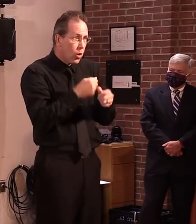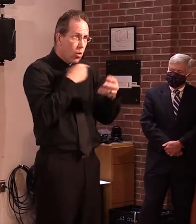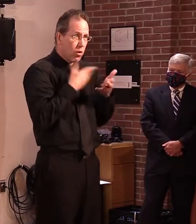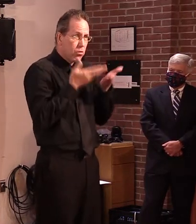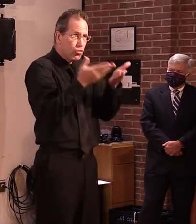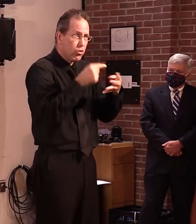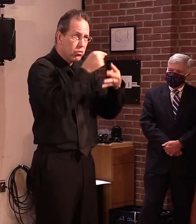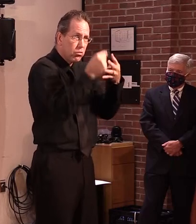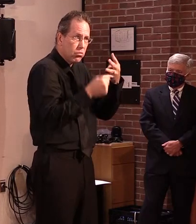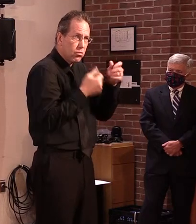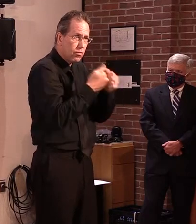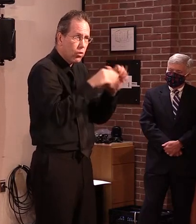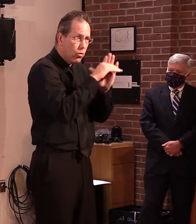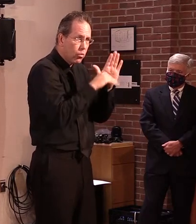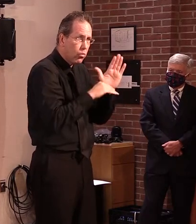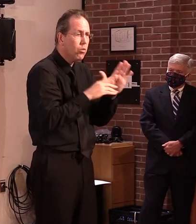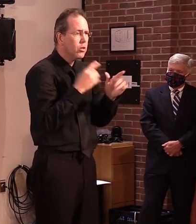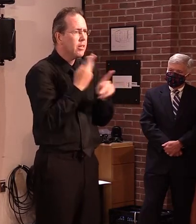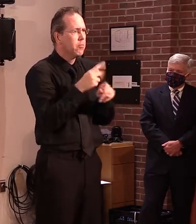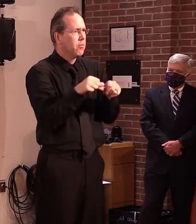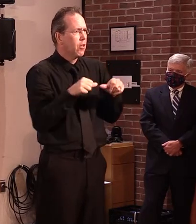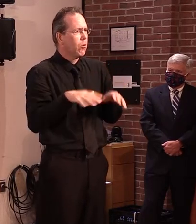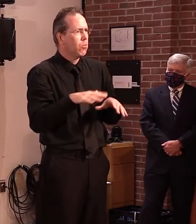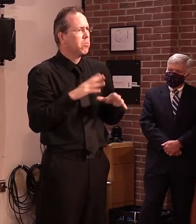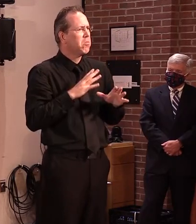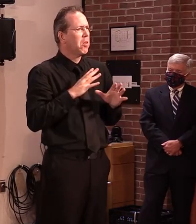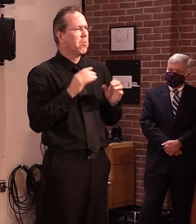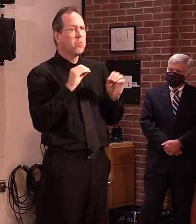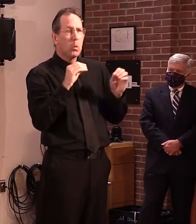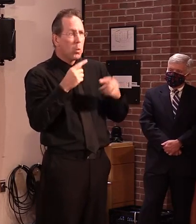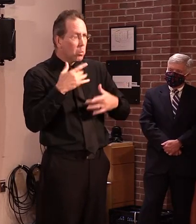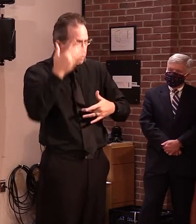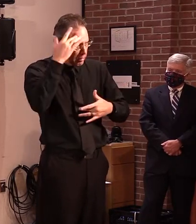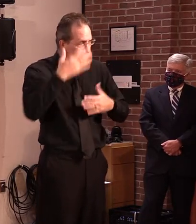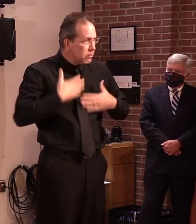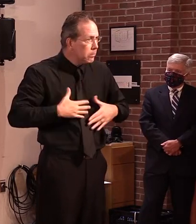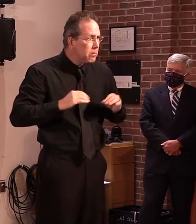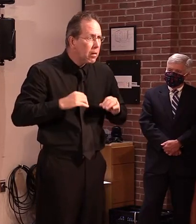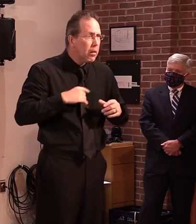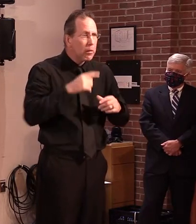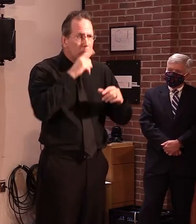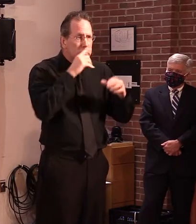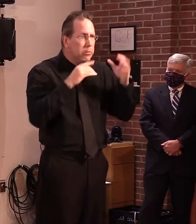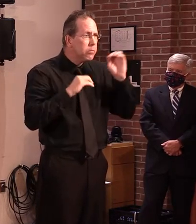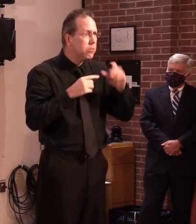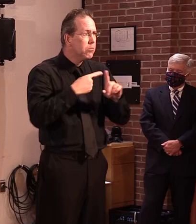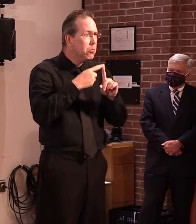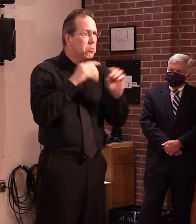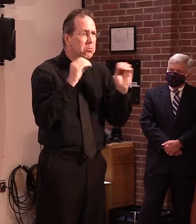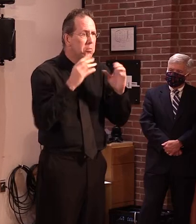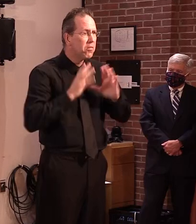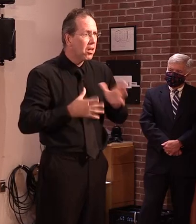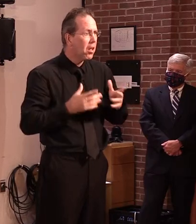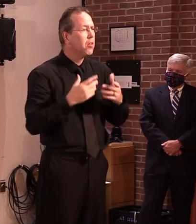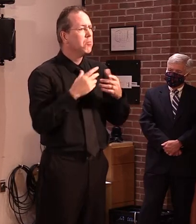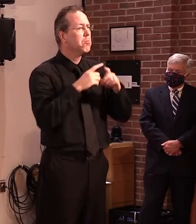apart, don't have any symptoms, if you're sick, stay home, and wear your mask as much as you